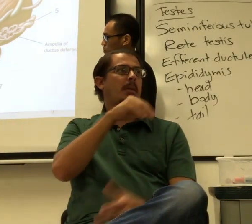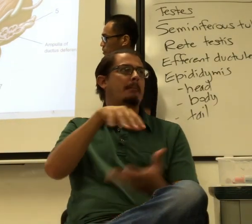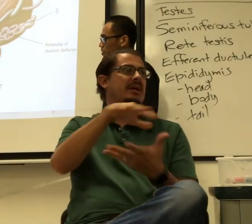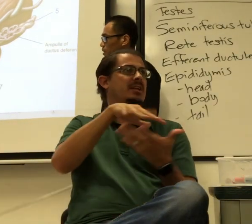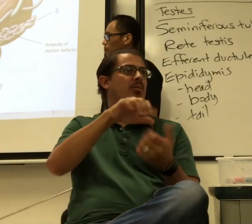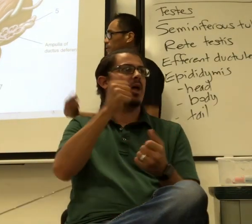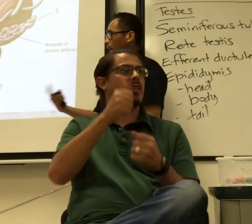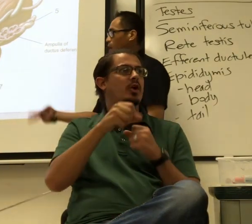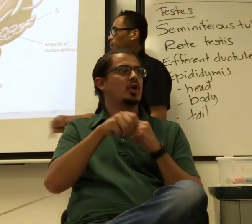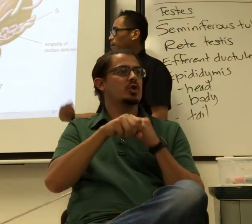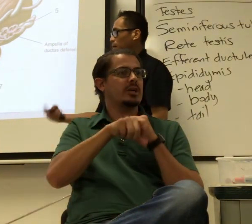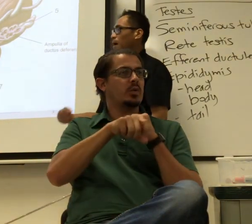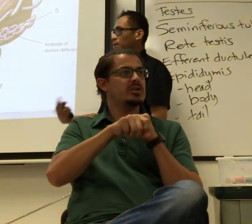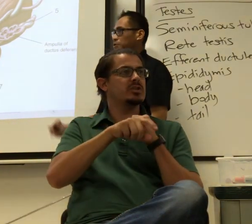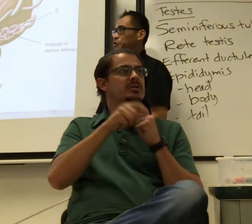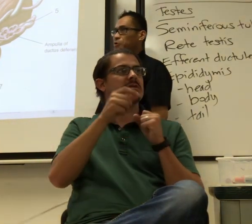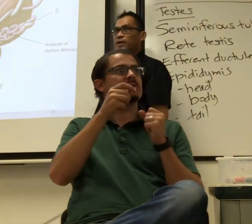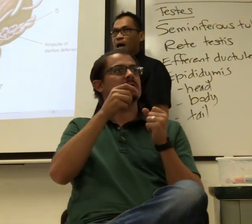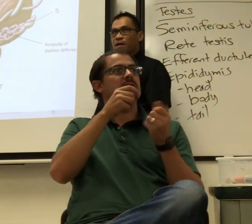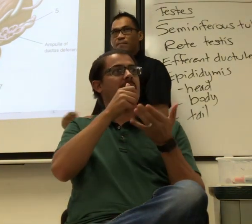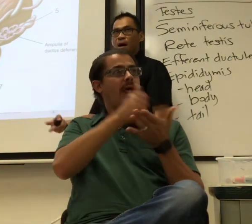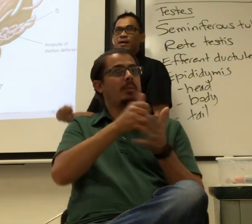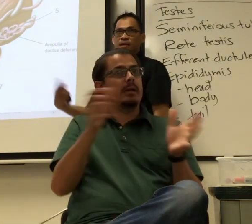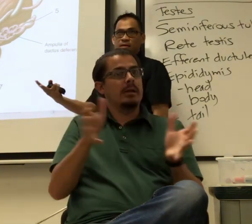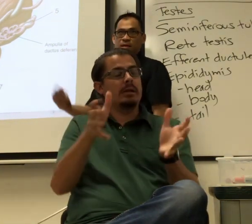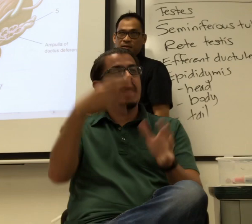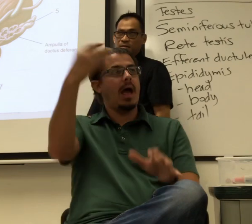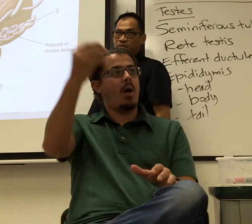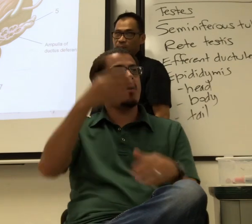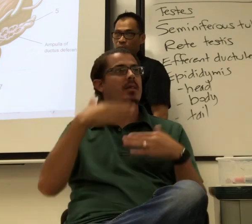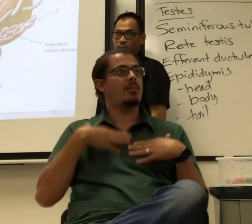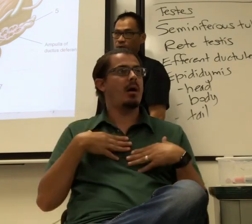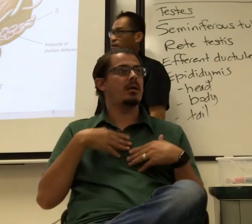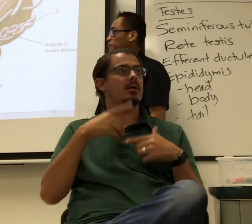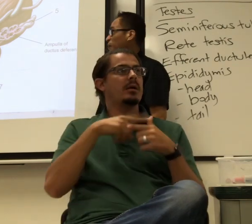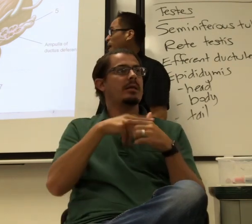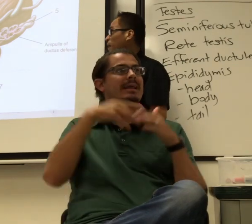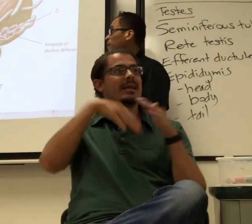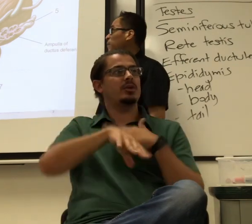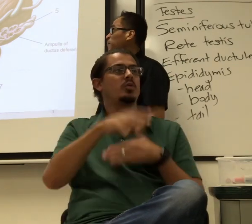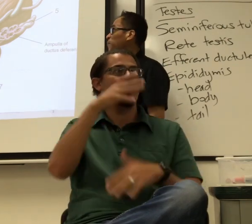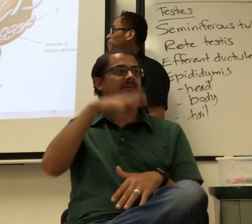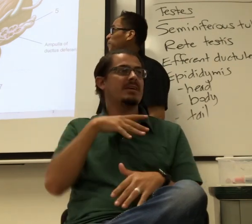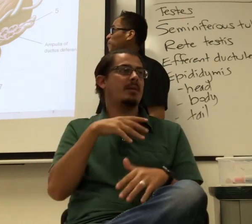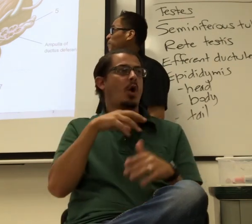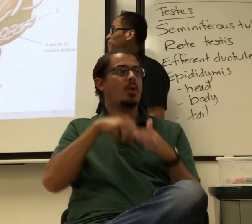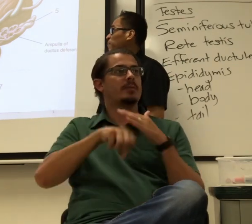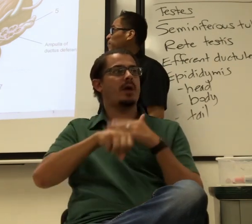other secretions to help it on its journey out of the body in the female reproductive tract.